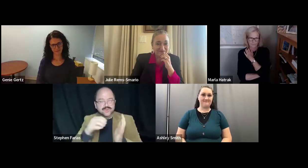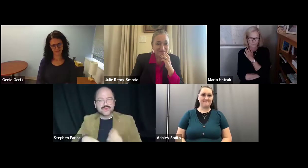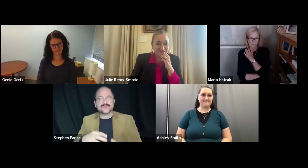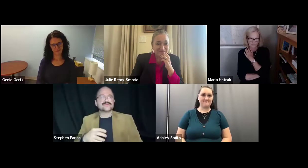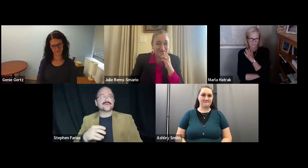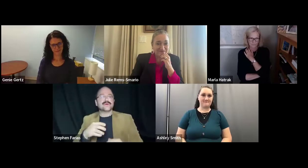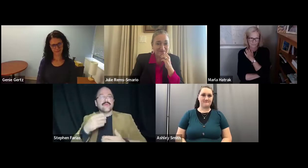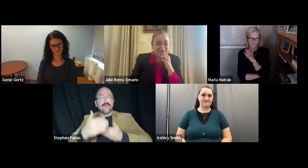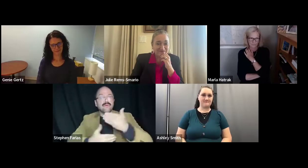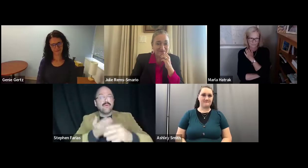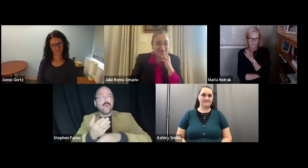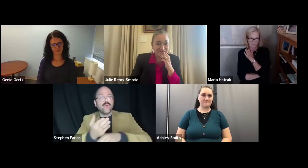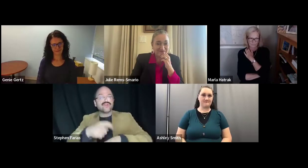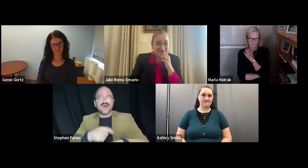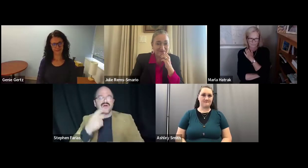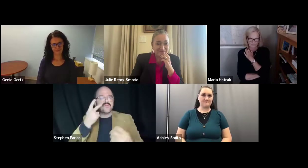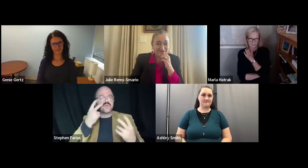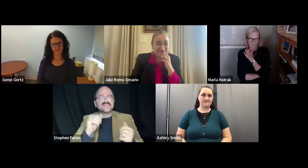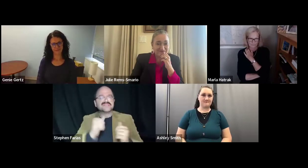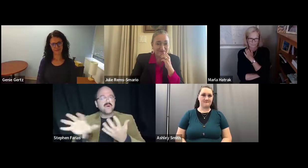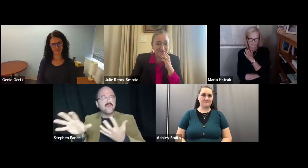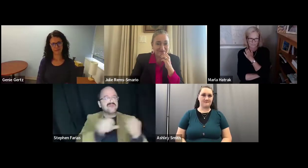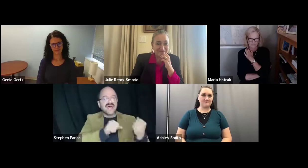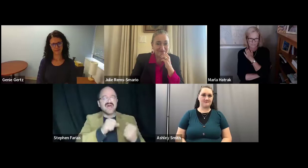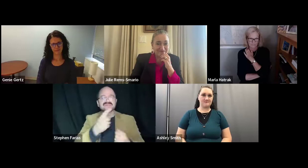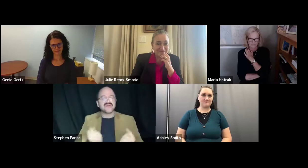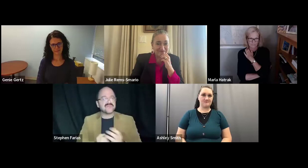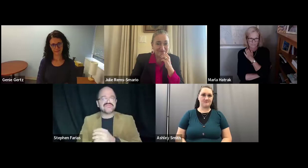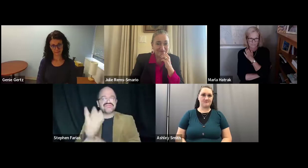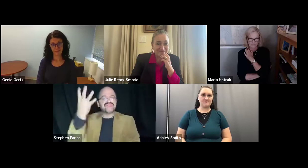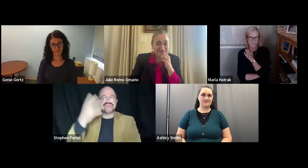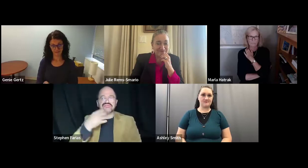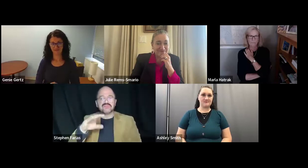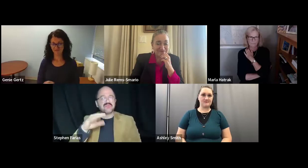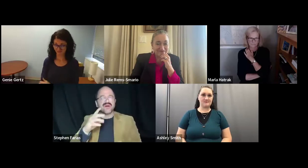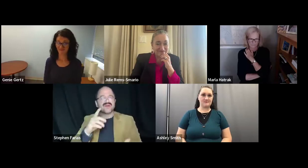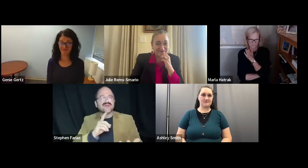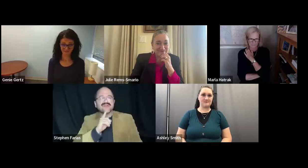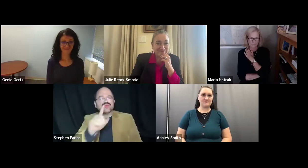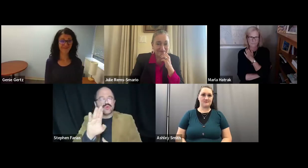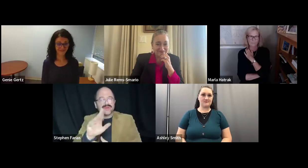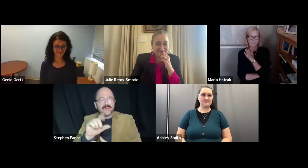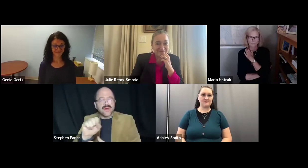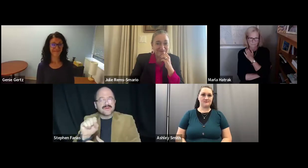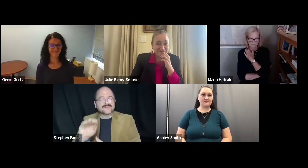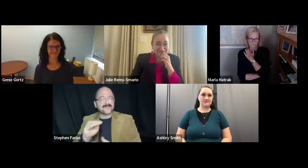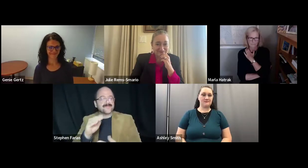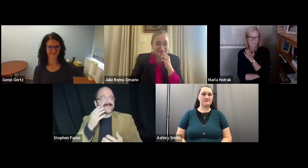Sometimes one of the pieces of the curriculum that we add to them is deaf studies. And then with the introduction of all these interventions,